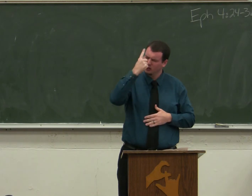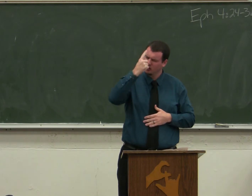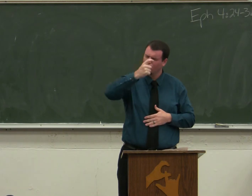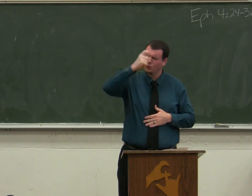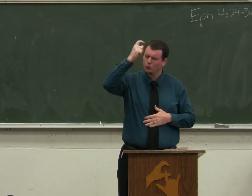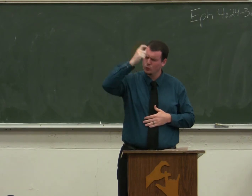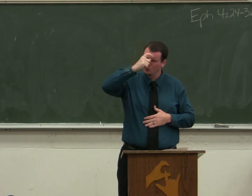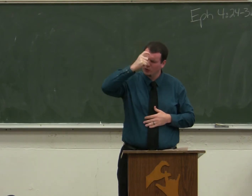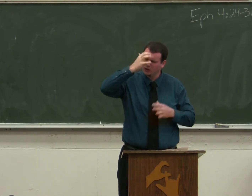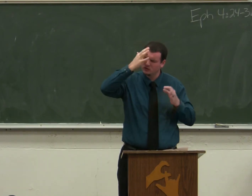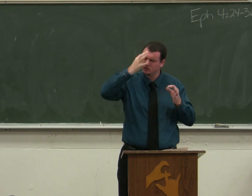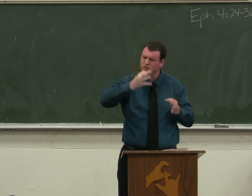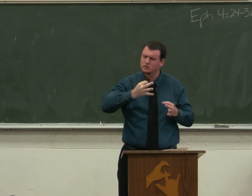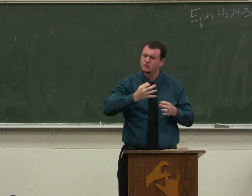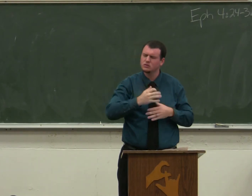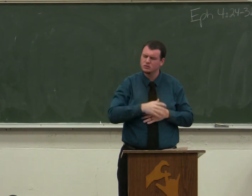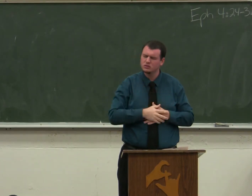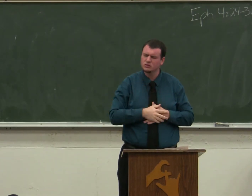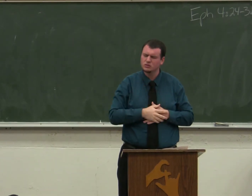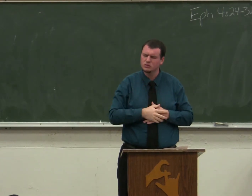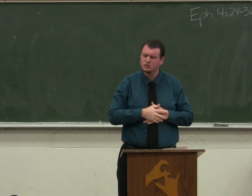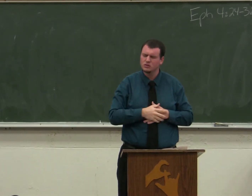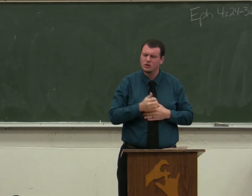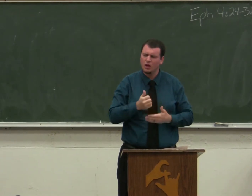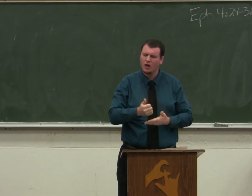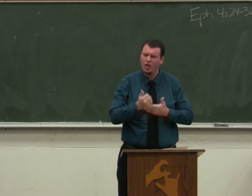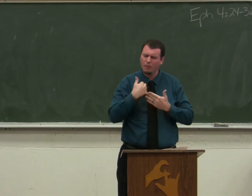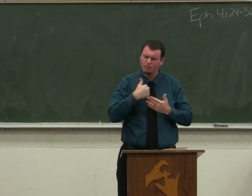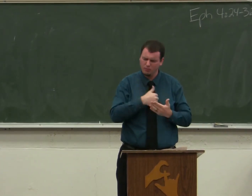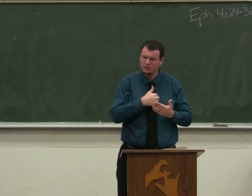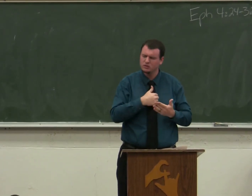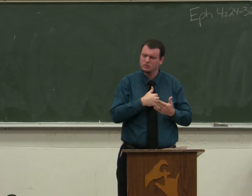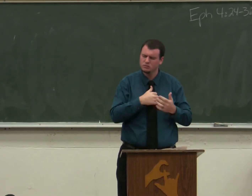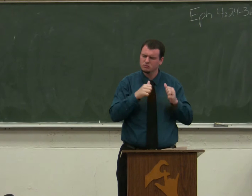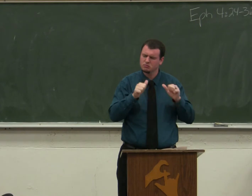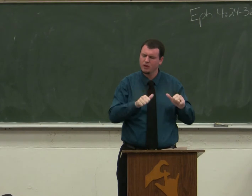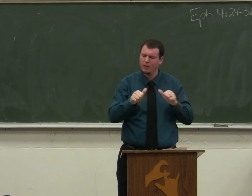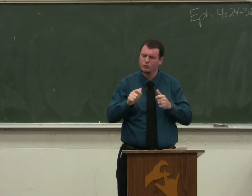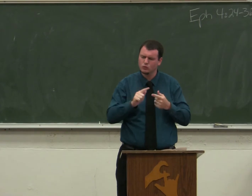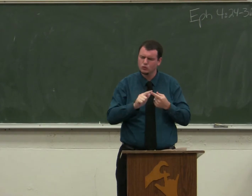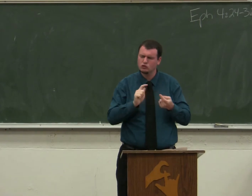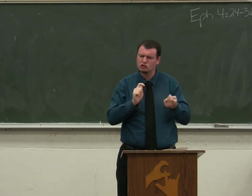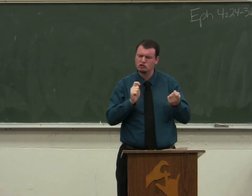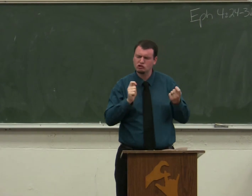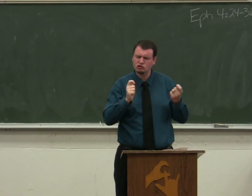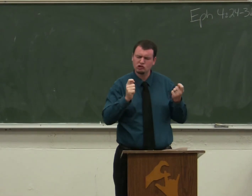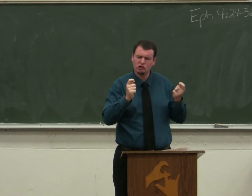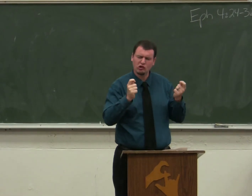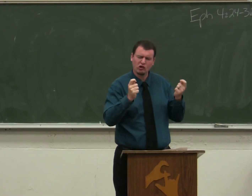Help us to understand. Give us wisdom. Help us to